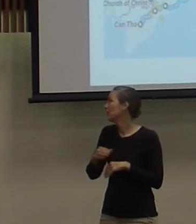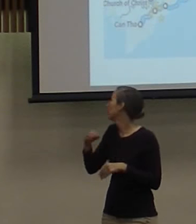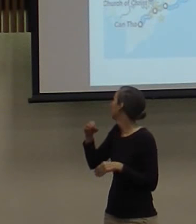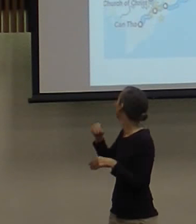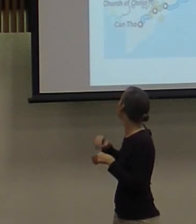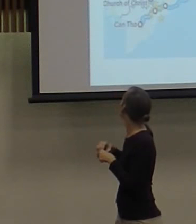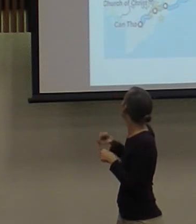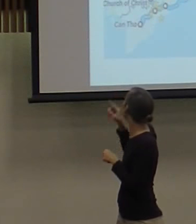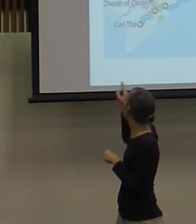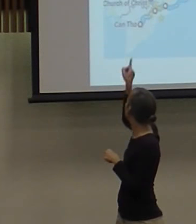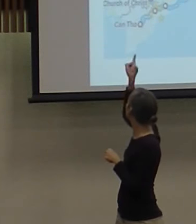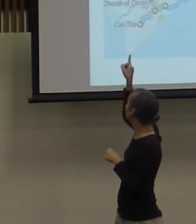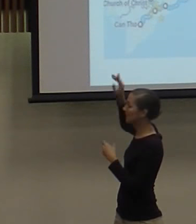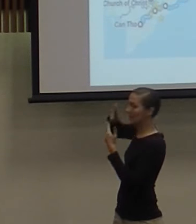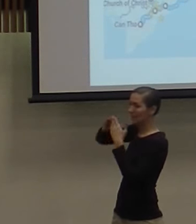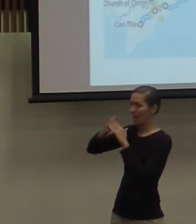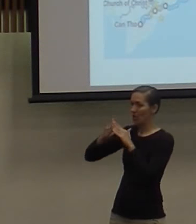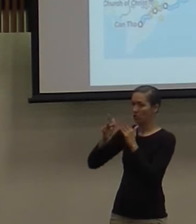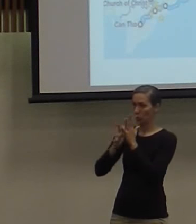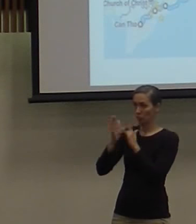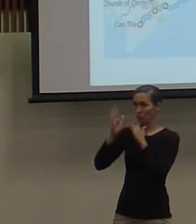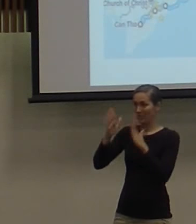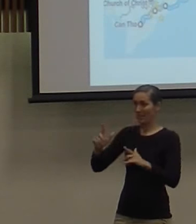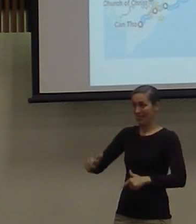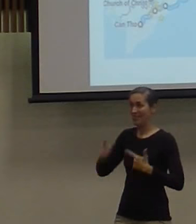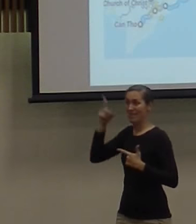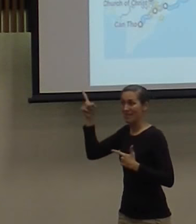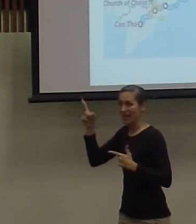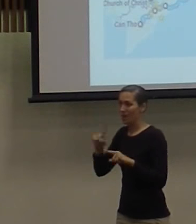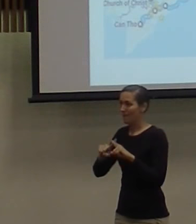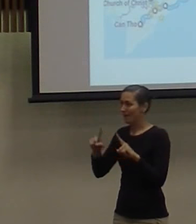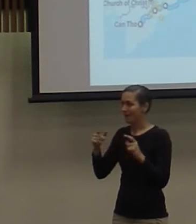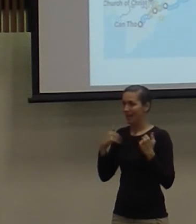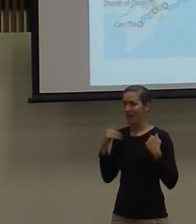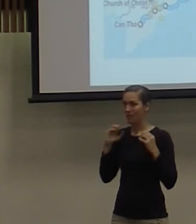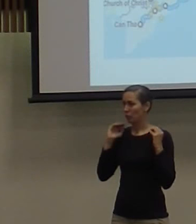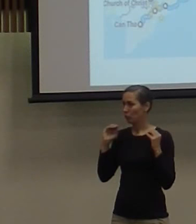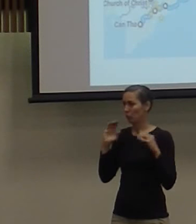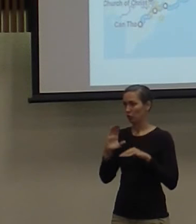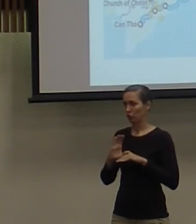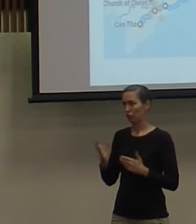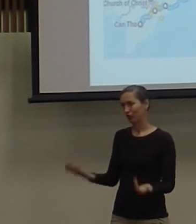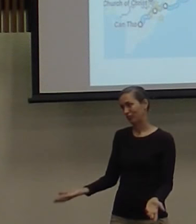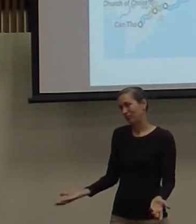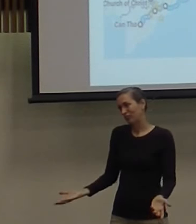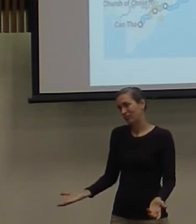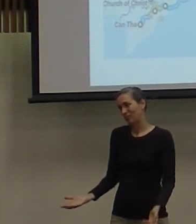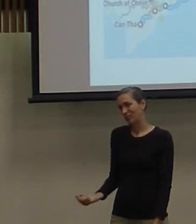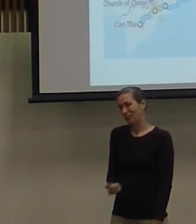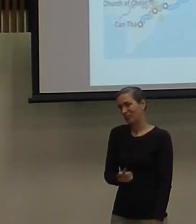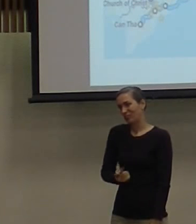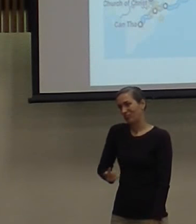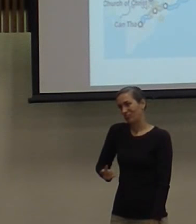have Christian, and this place also have Christian, but they don't have the church. Yeah.